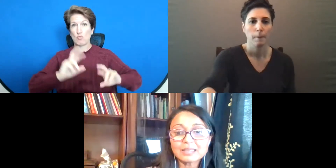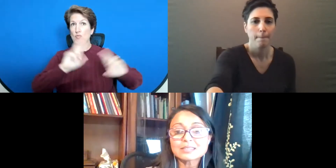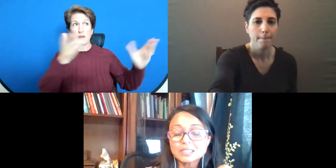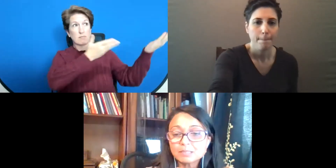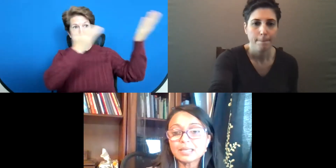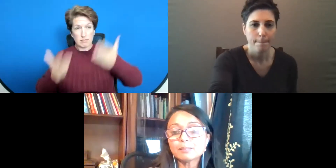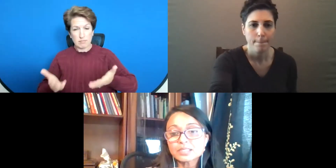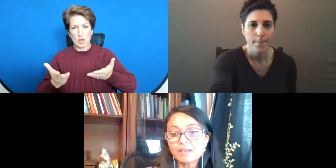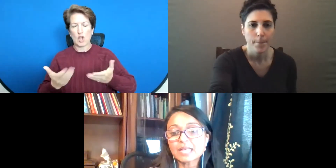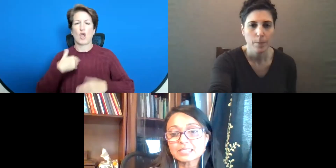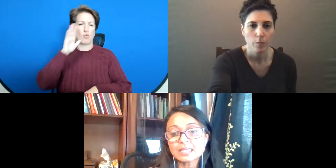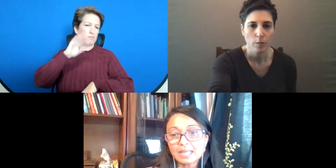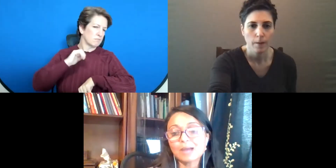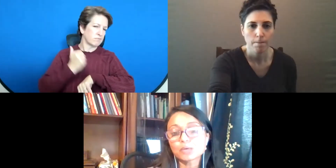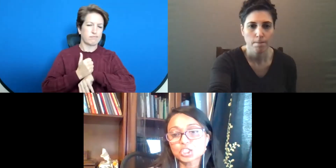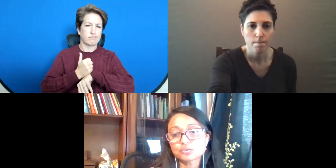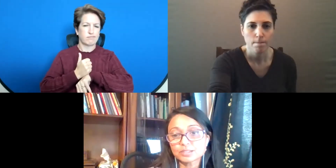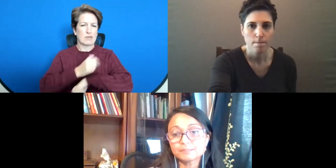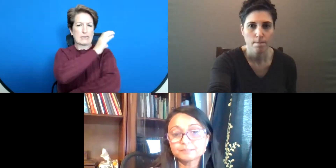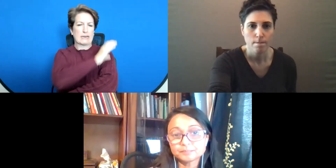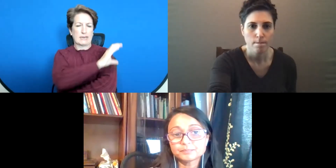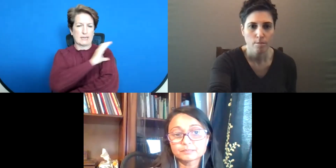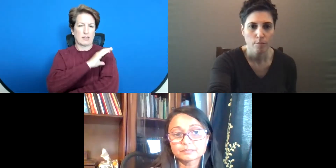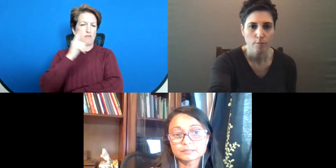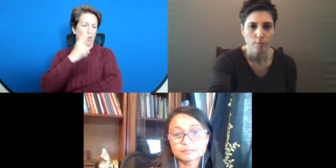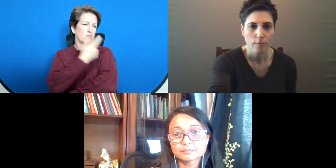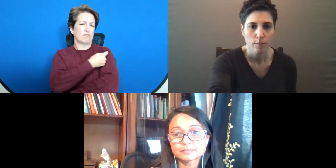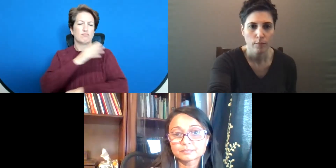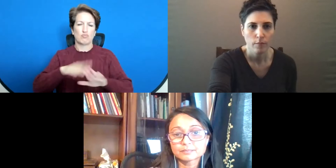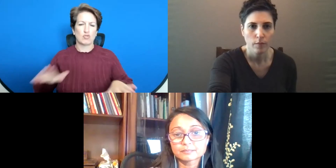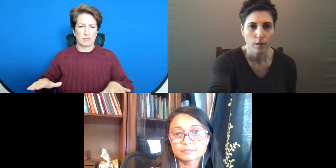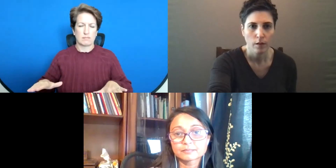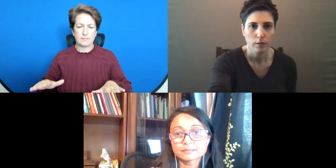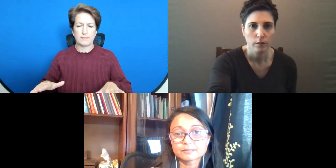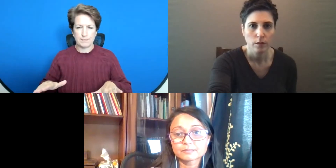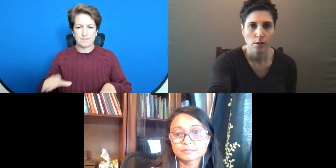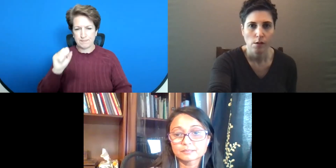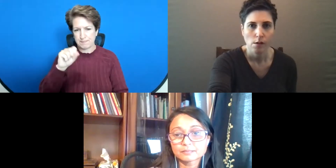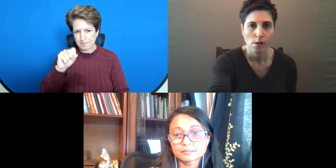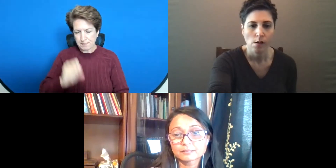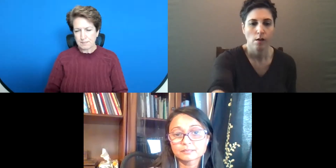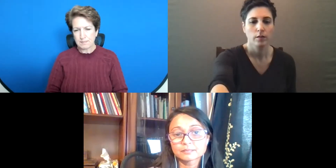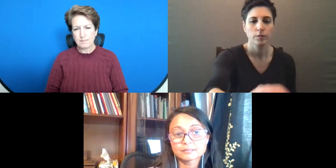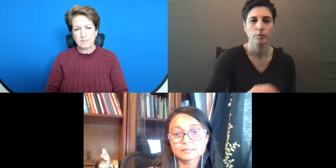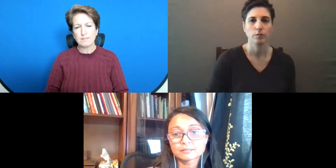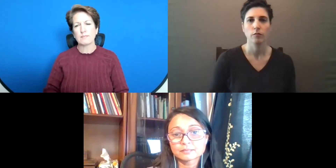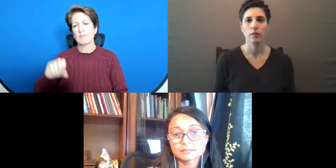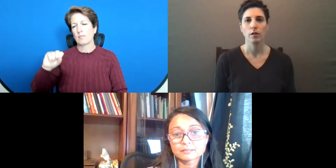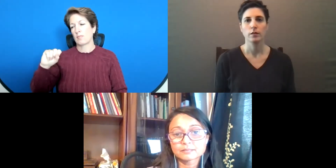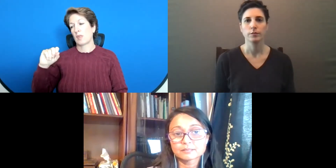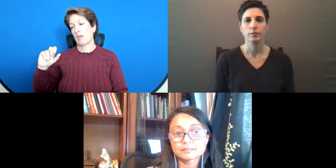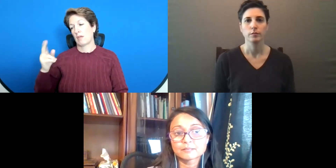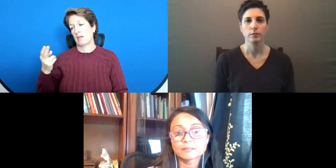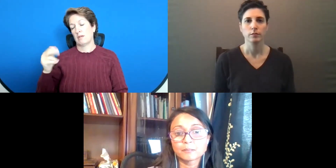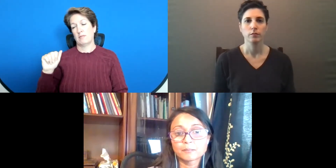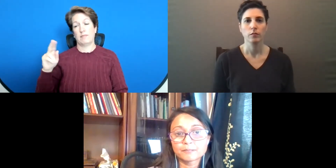have clinics to be able to vaccinate our children. Thank you. One quick follow-up to that question.